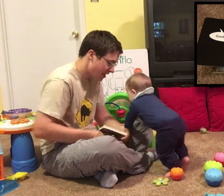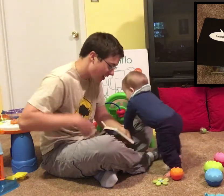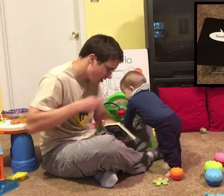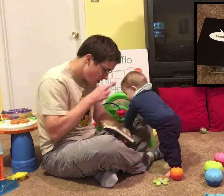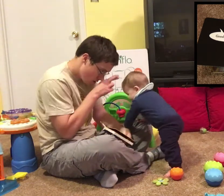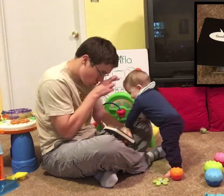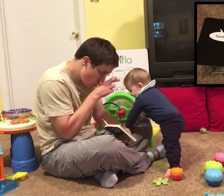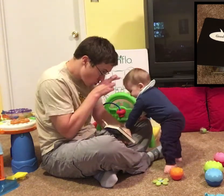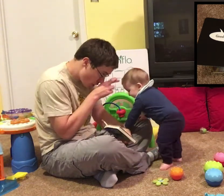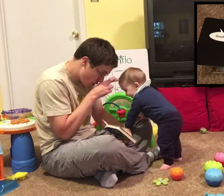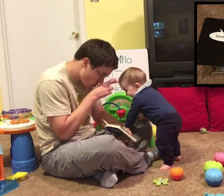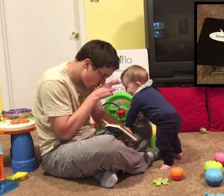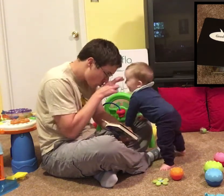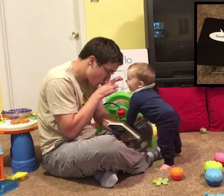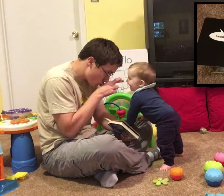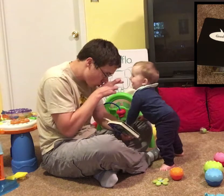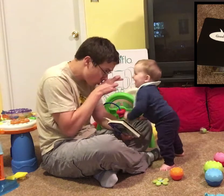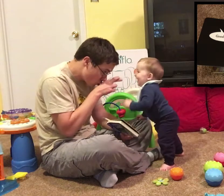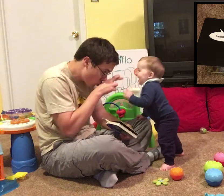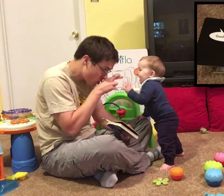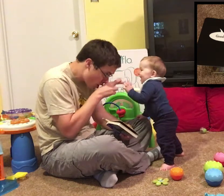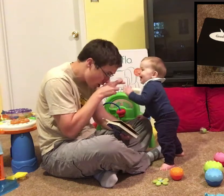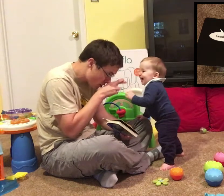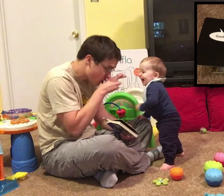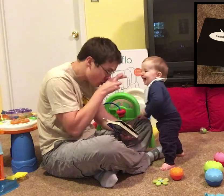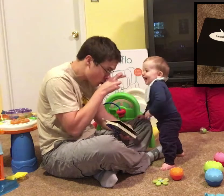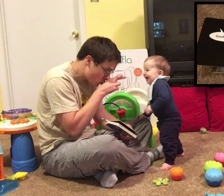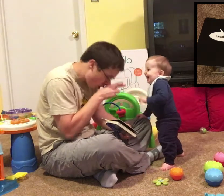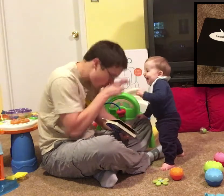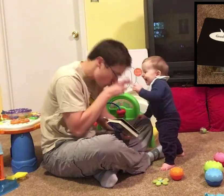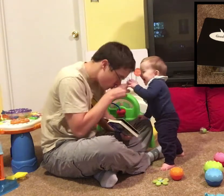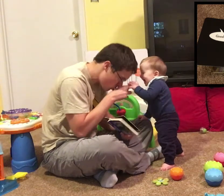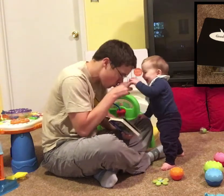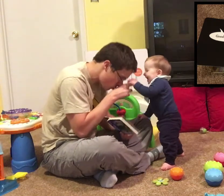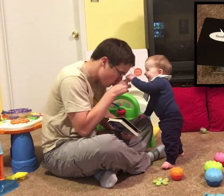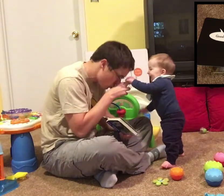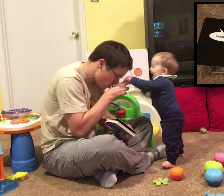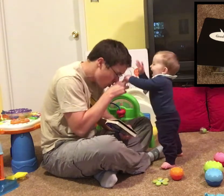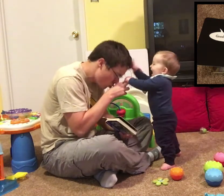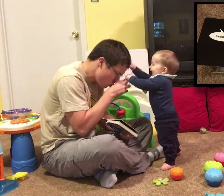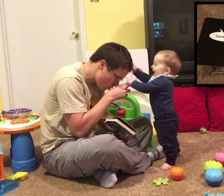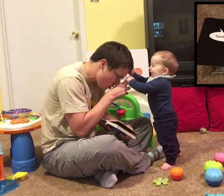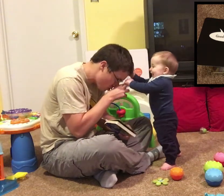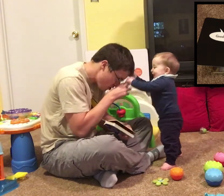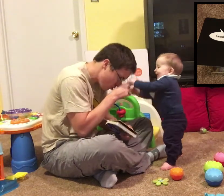that. Good night. Good night. Good night. Good night. Good night. Good night.